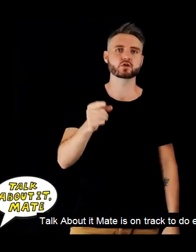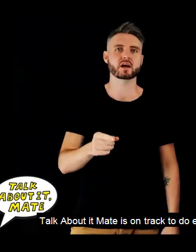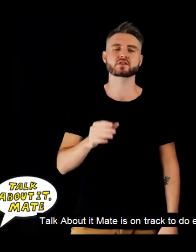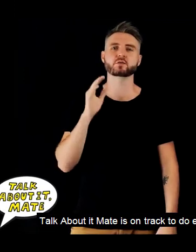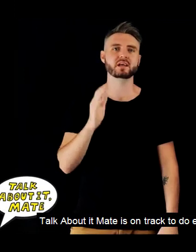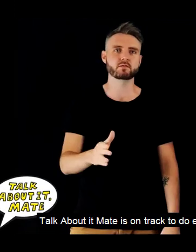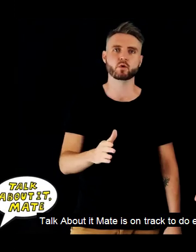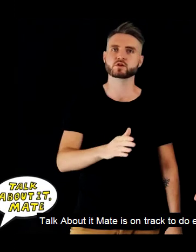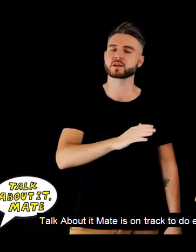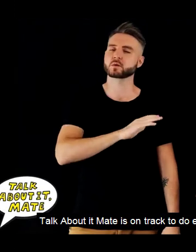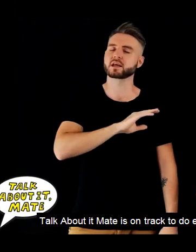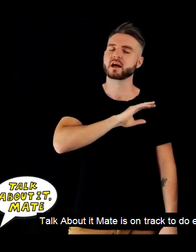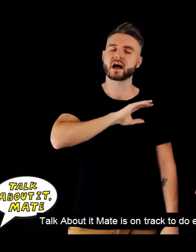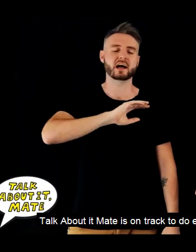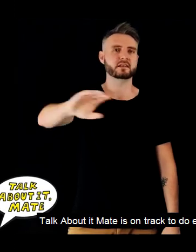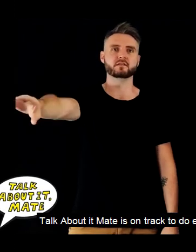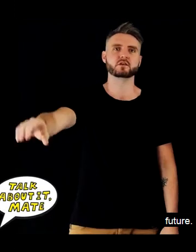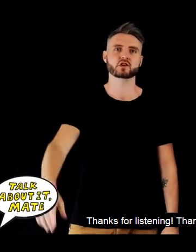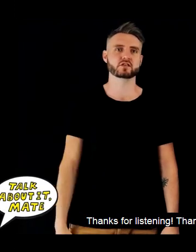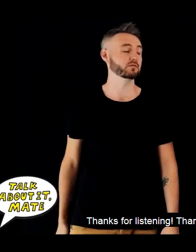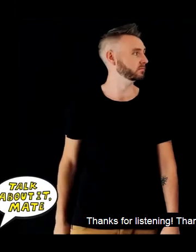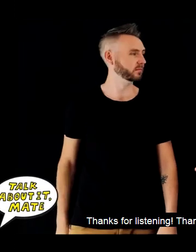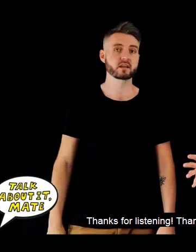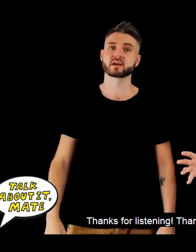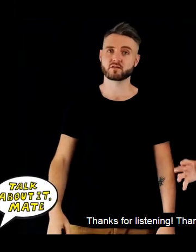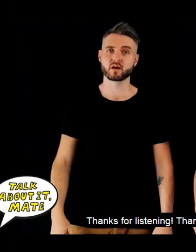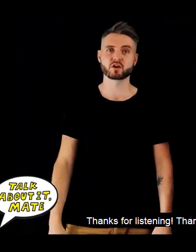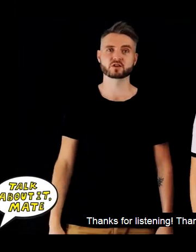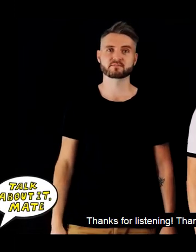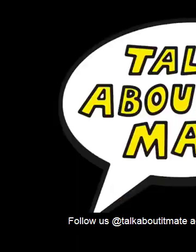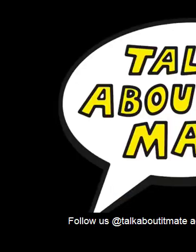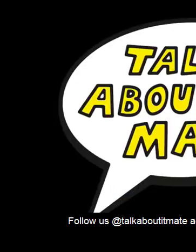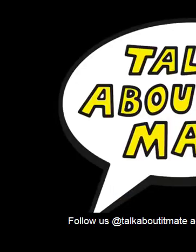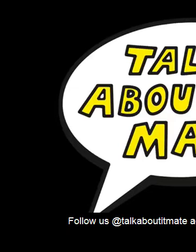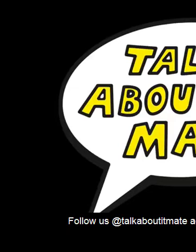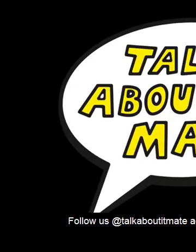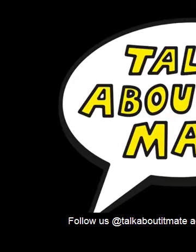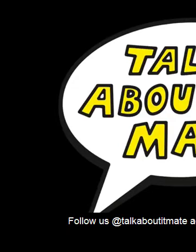About It Mate's on track to do even more in 2020 and in the future. So thanks for listening. Thank you very much.